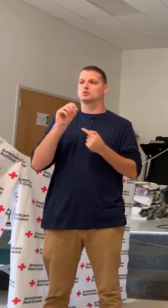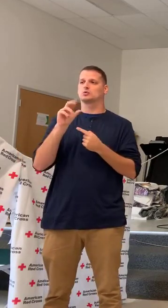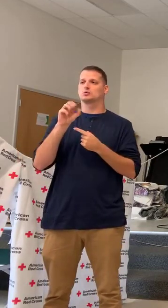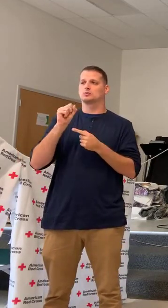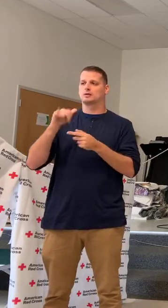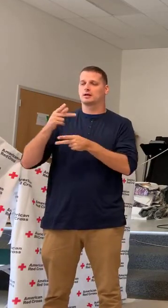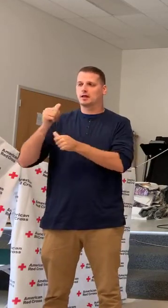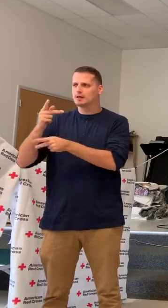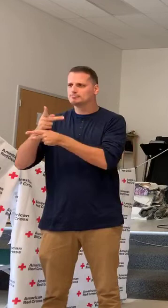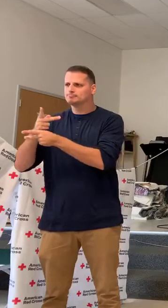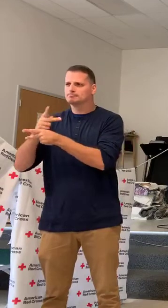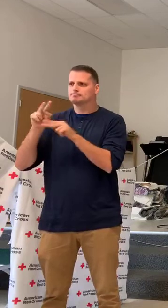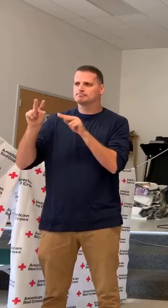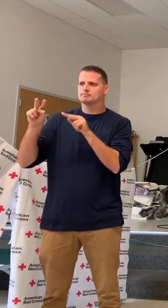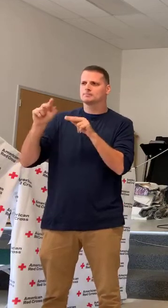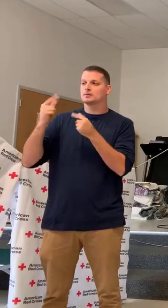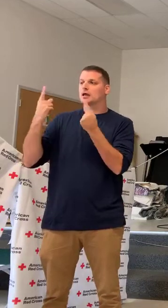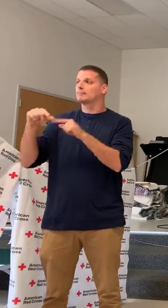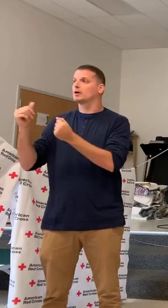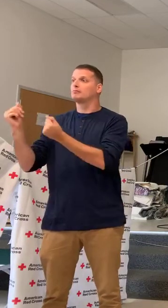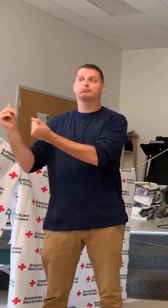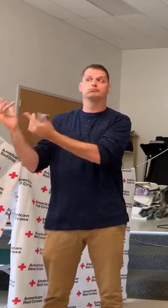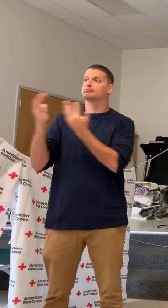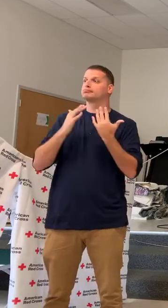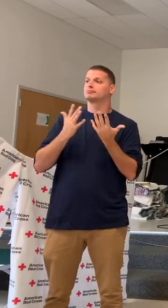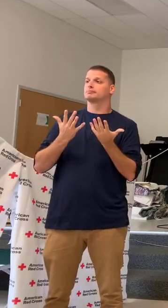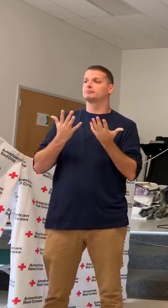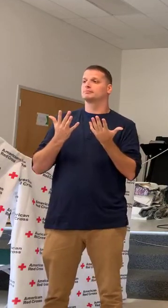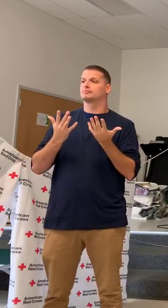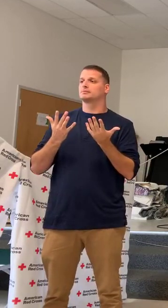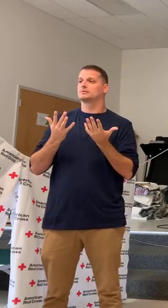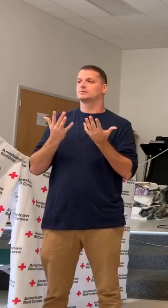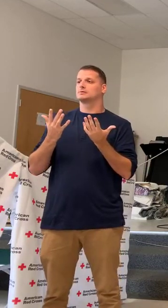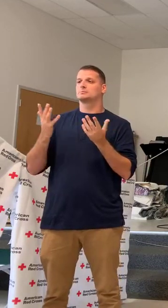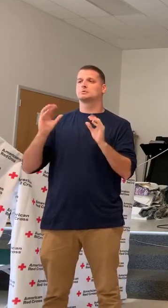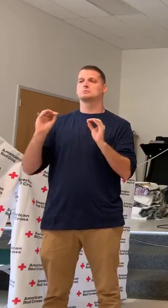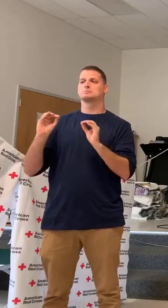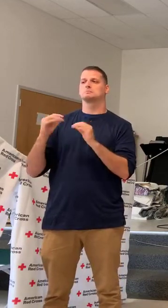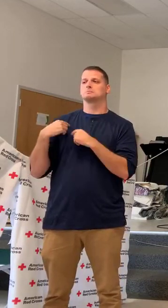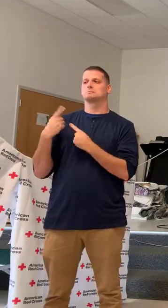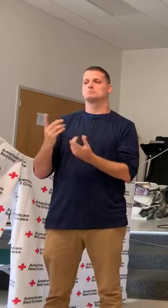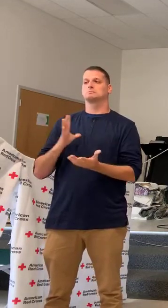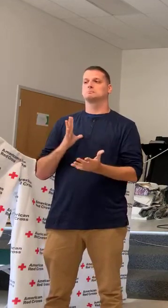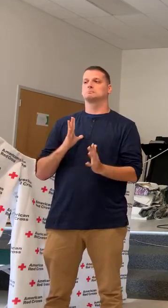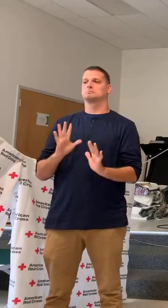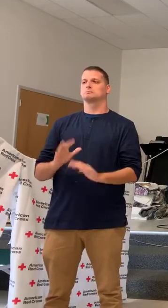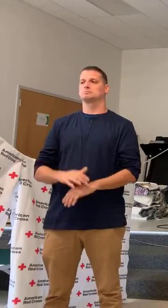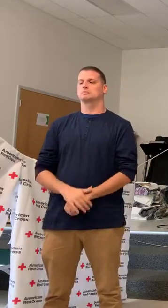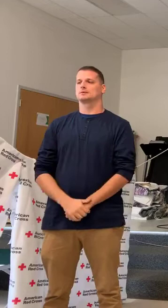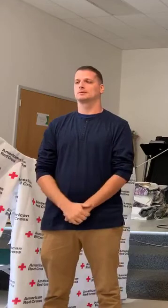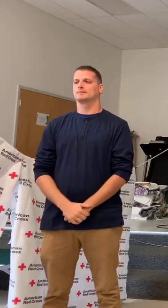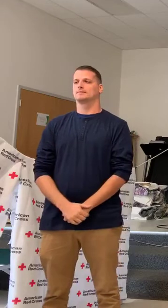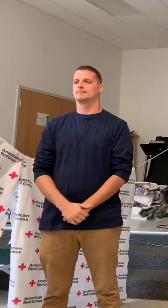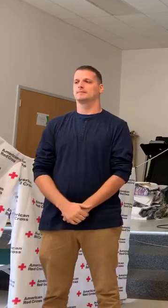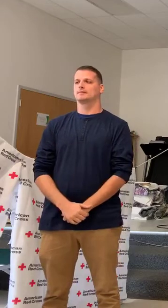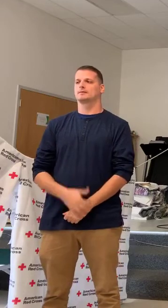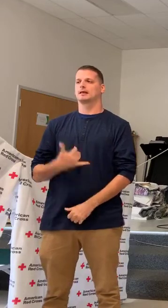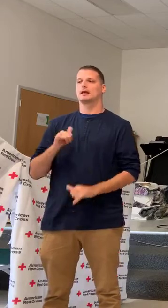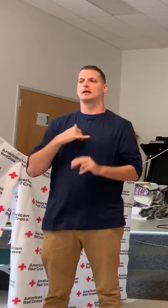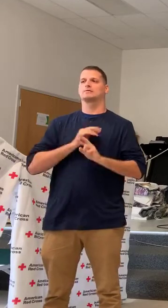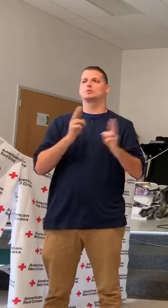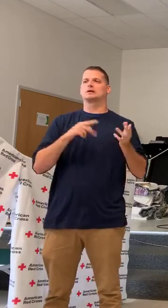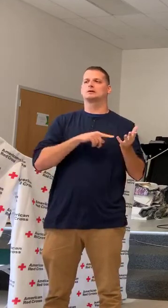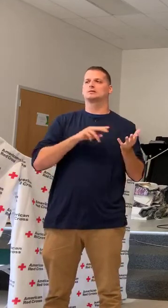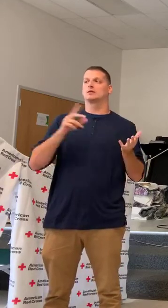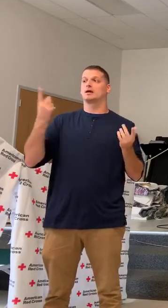should it occur. But the fact that it didn't happen was also a relief because we still have a tenuous hold. So it's kind of a double-edged